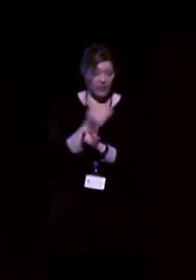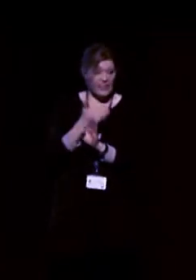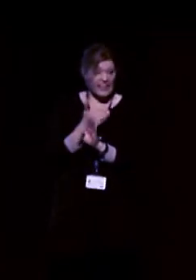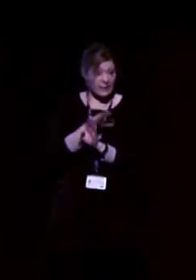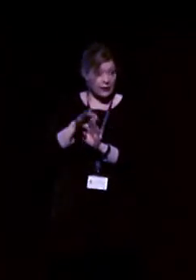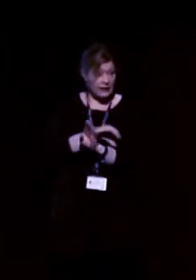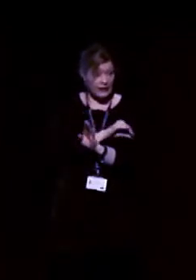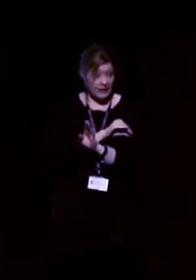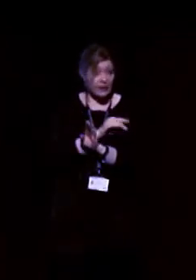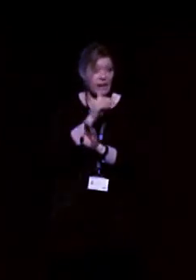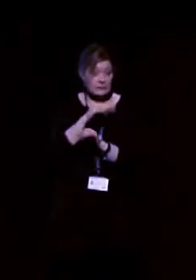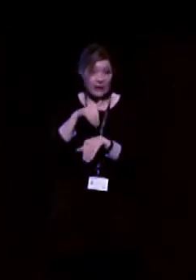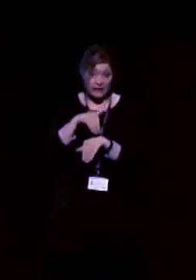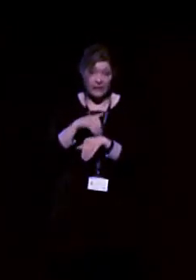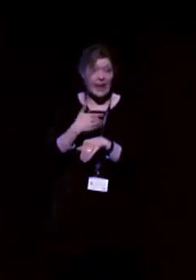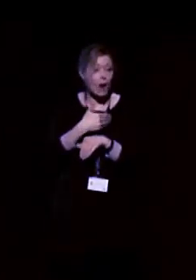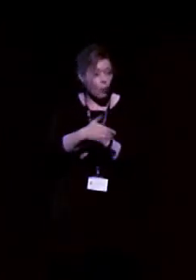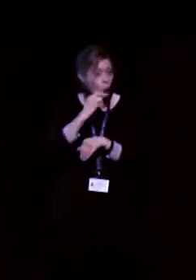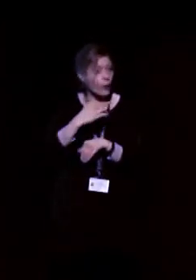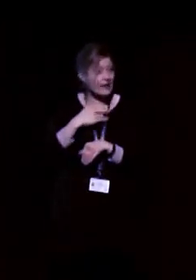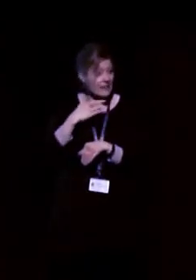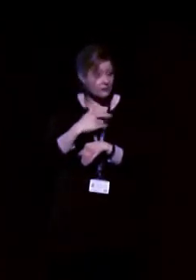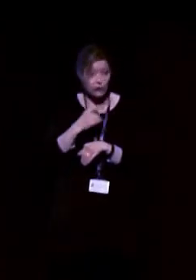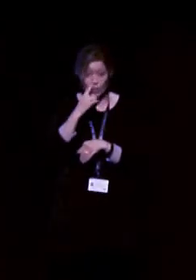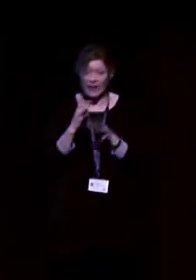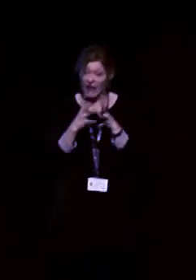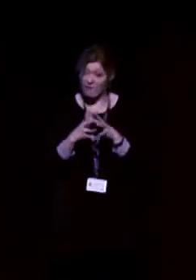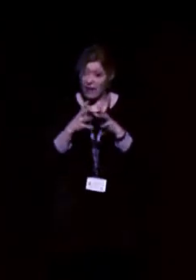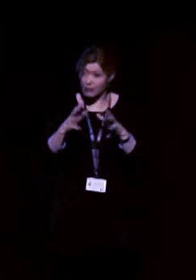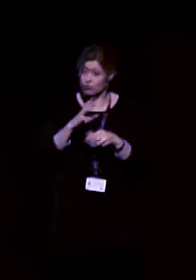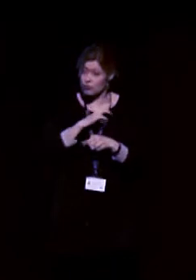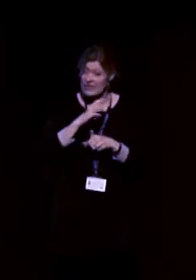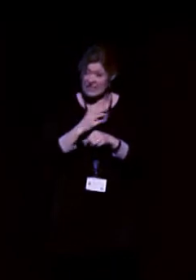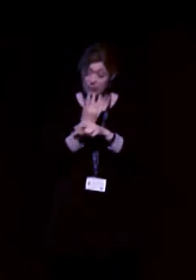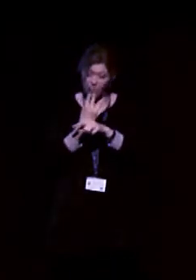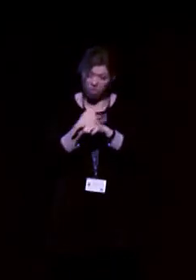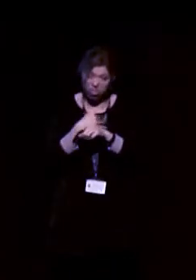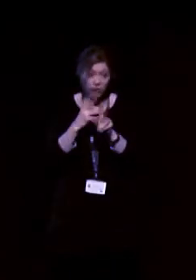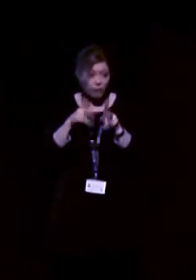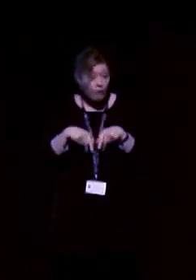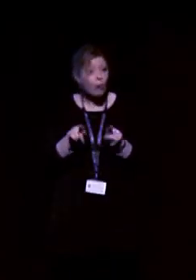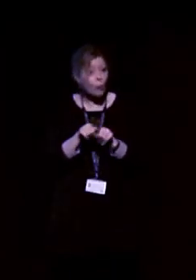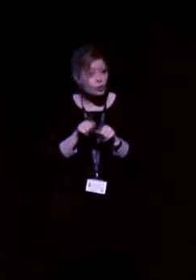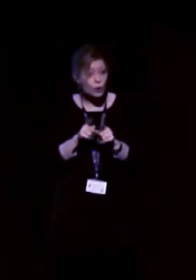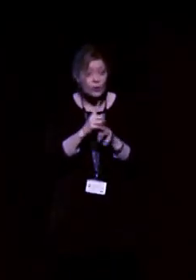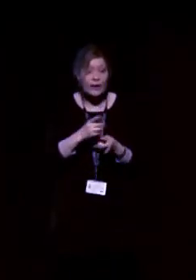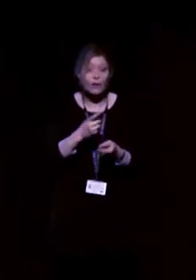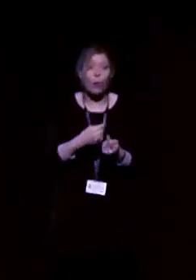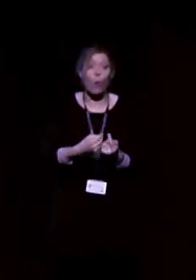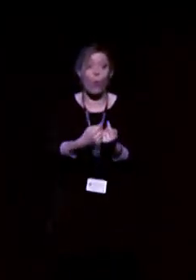cells. One can get inflammatory factors that can affect the hair cells, and also autoimmune conditions that can affect their